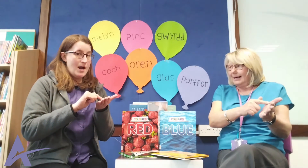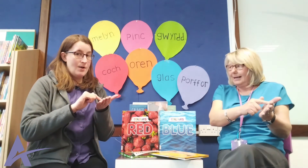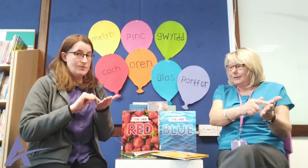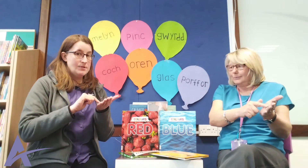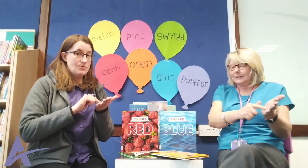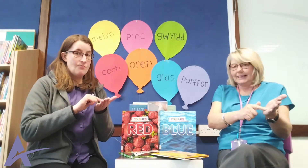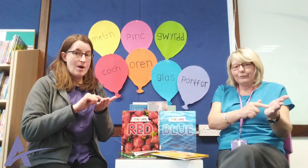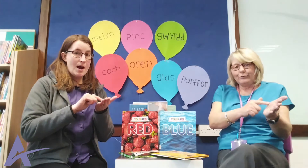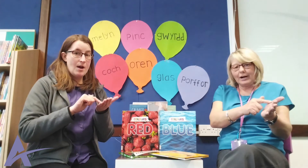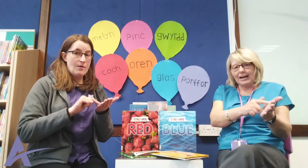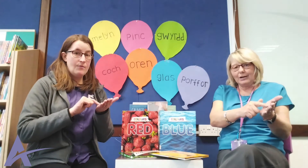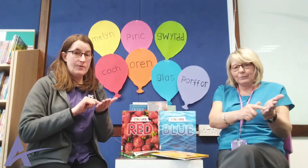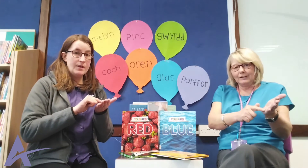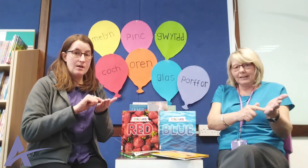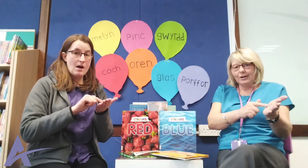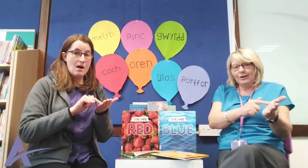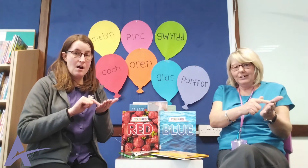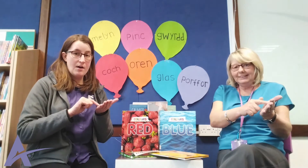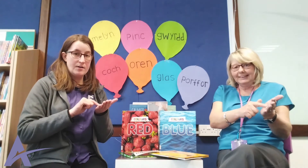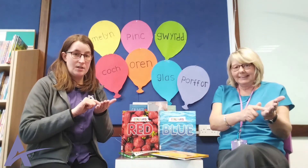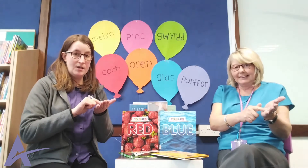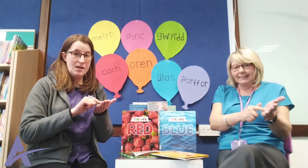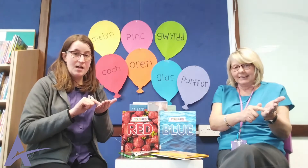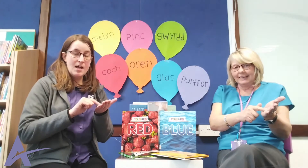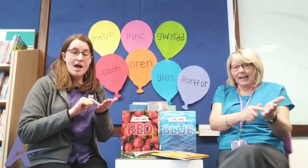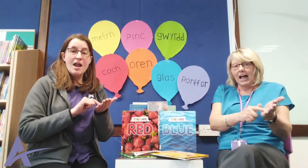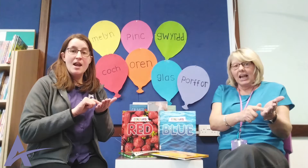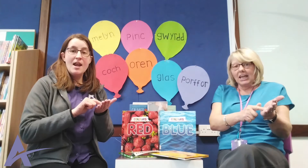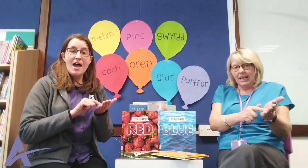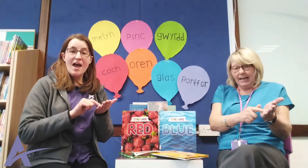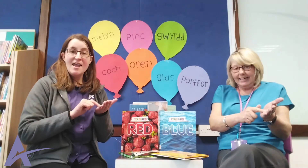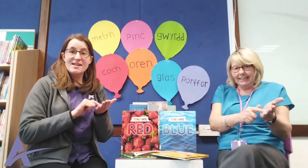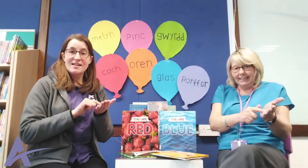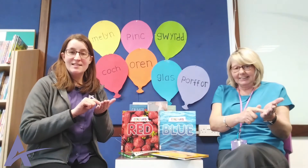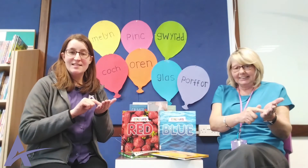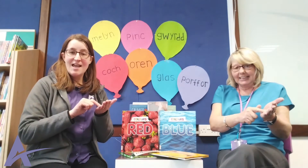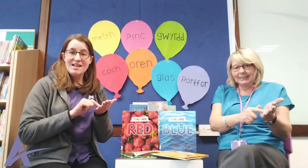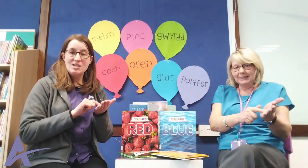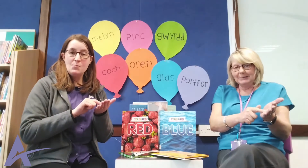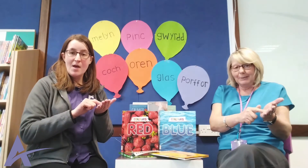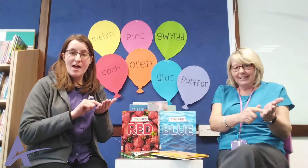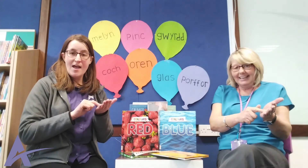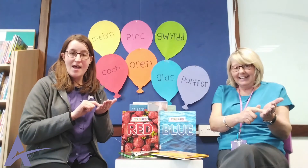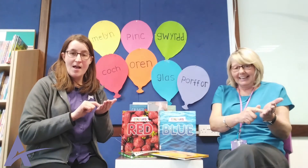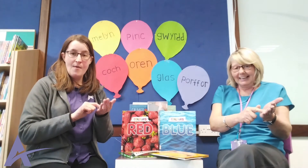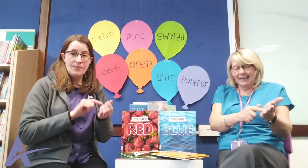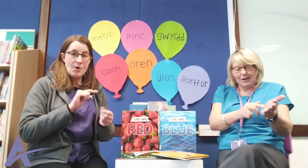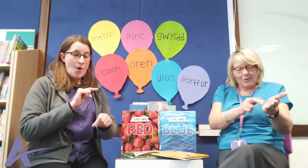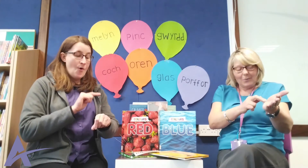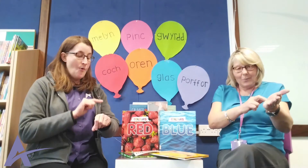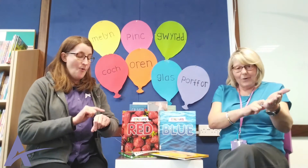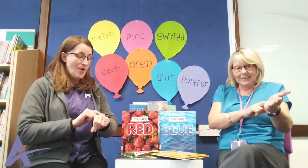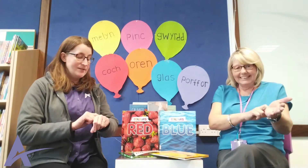round and round the garden like a teddy bear. One